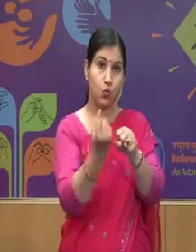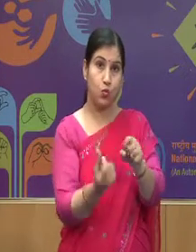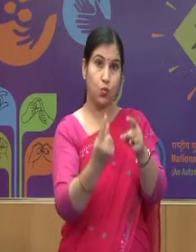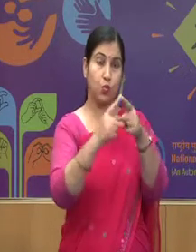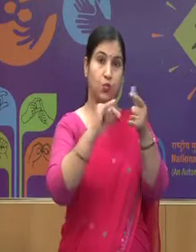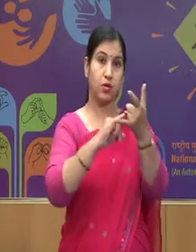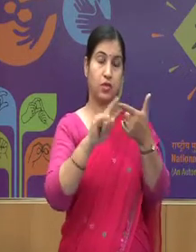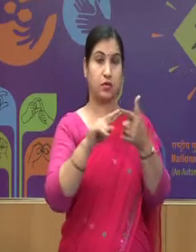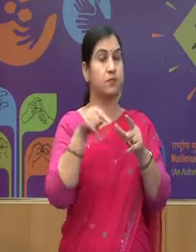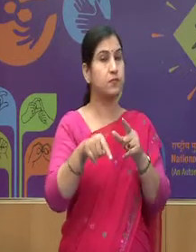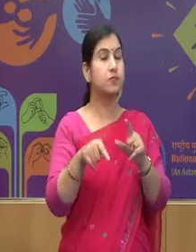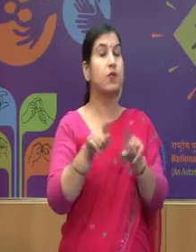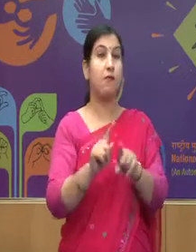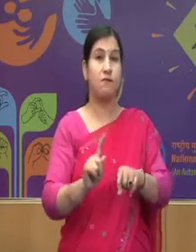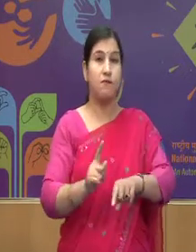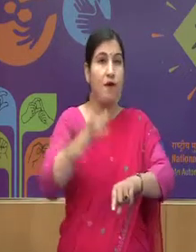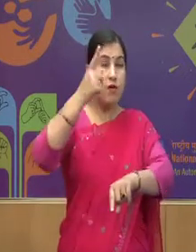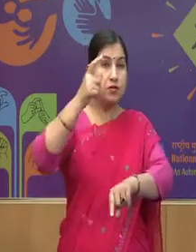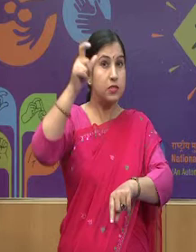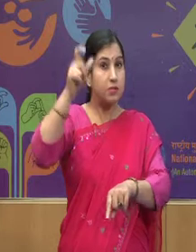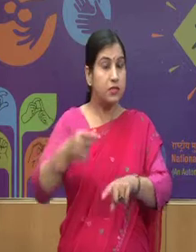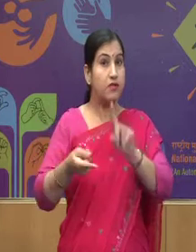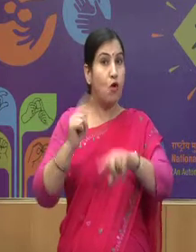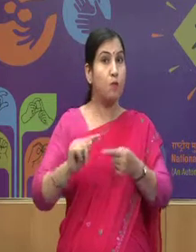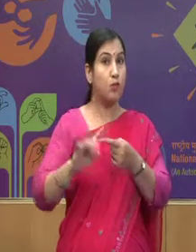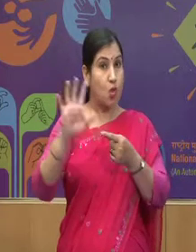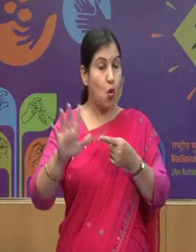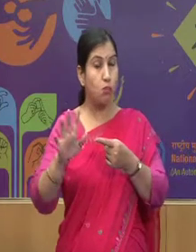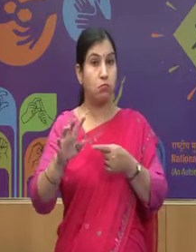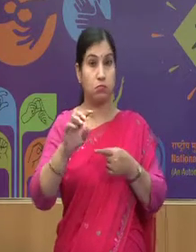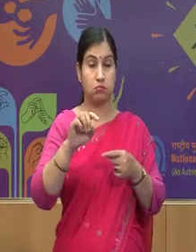and he was the first European to reach India.